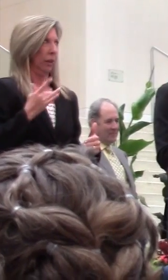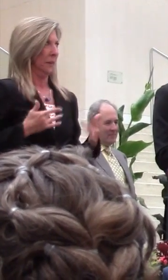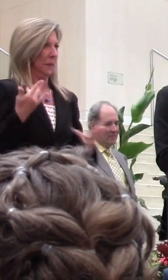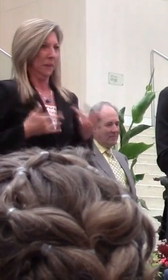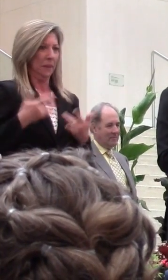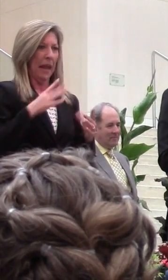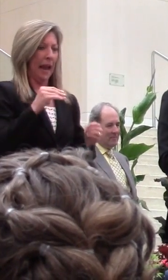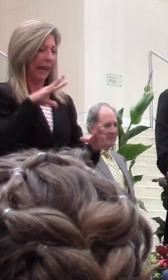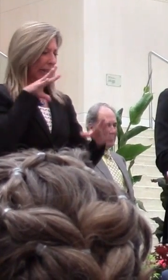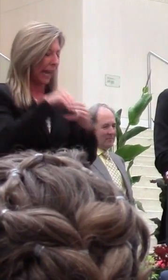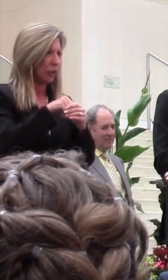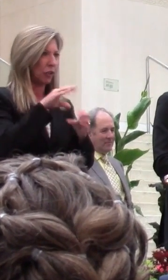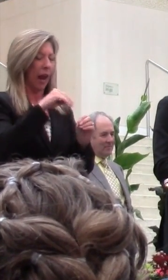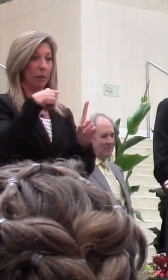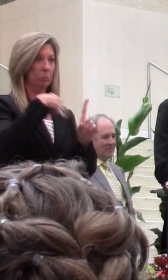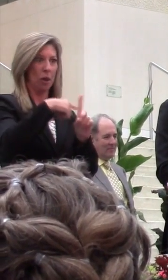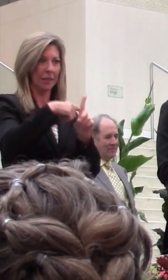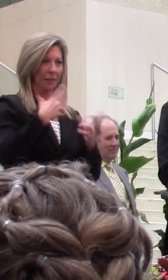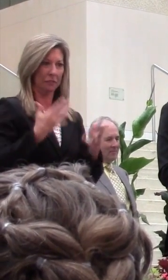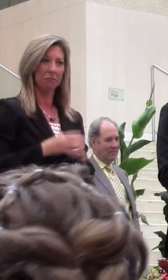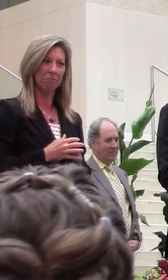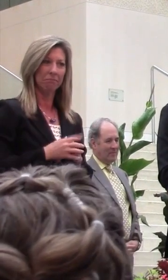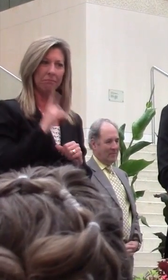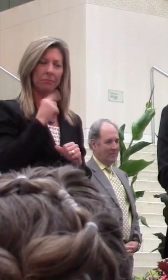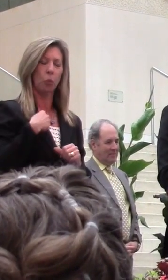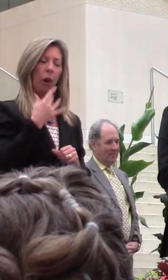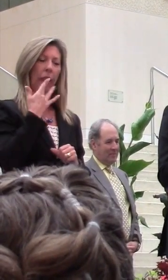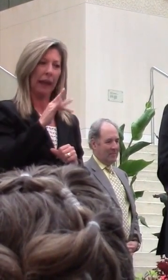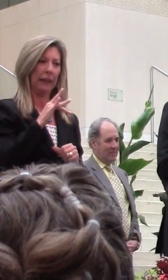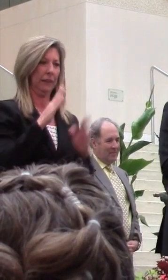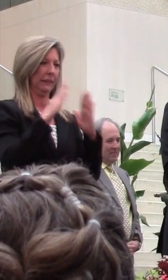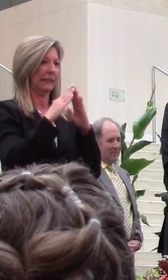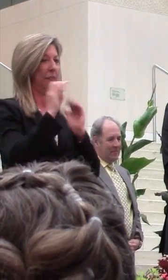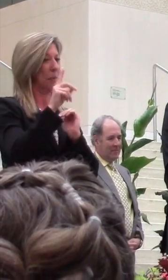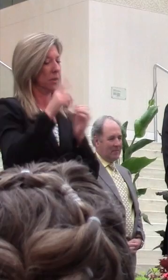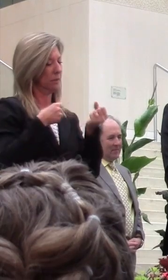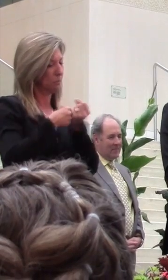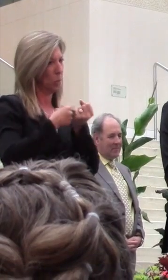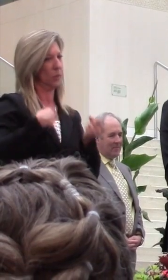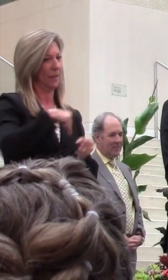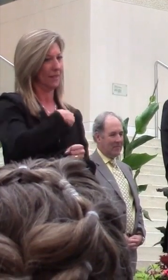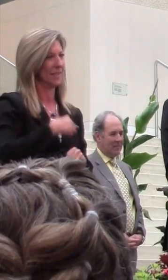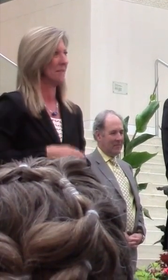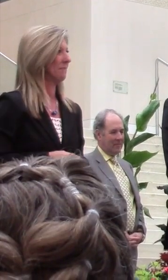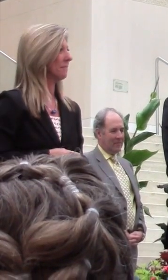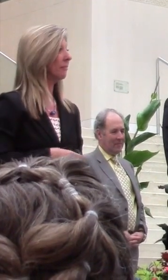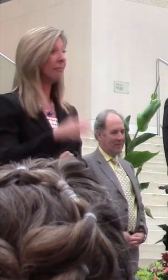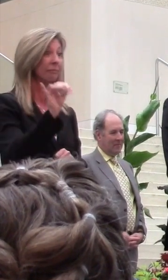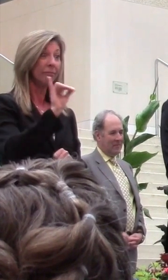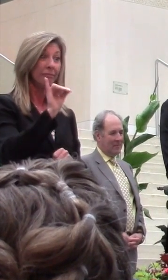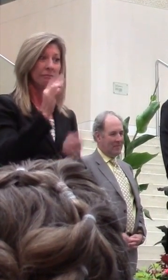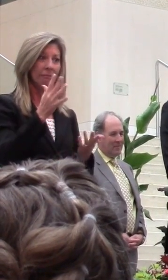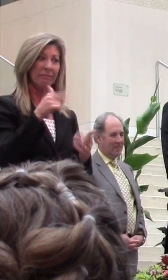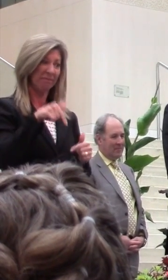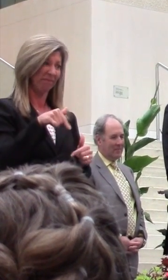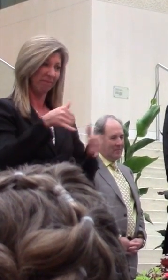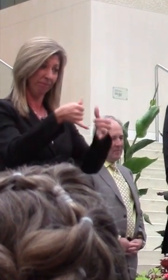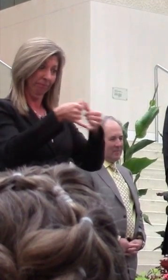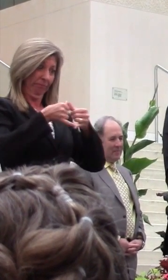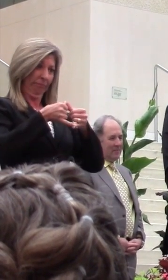and engaging and positive. So we're very lucky that the city is supporting us. I also want to say that this award is very